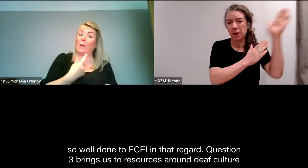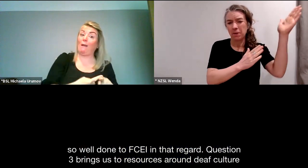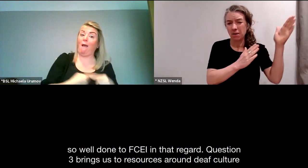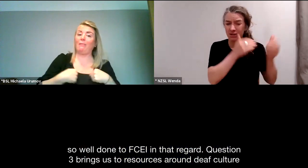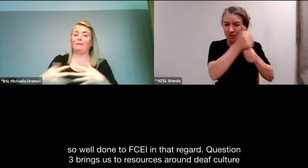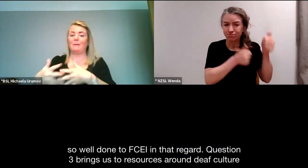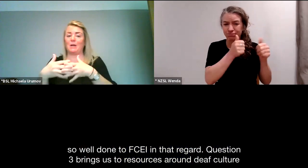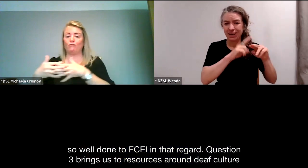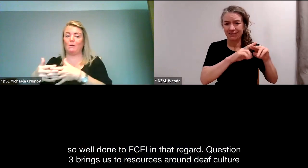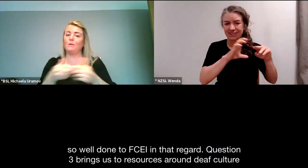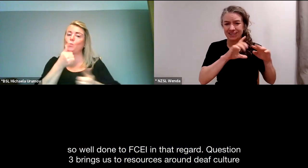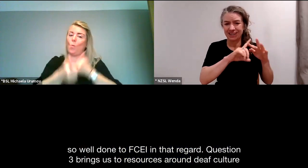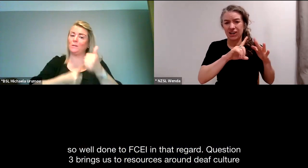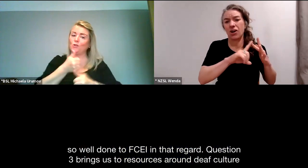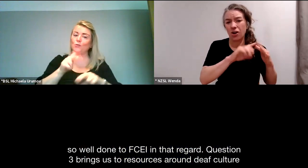FCEI on that regard.